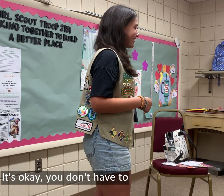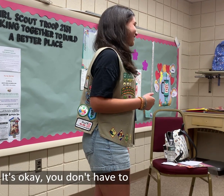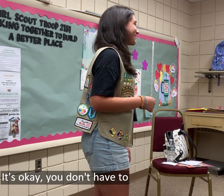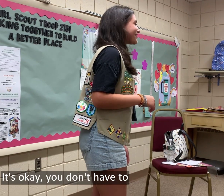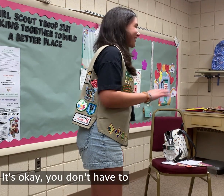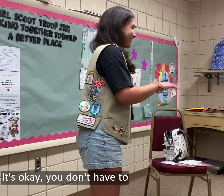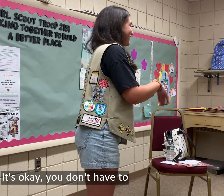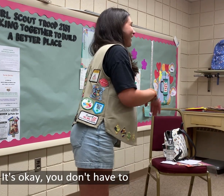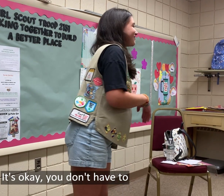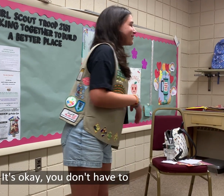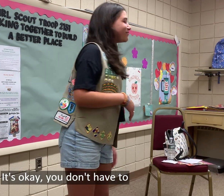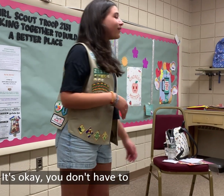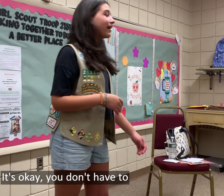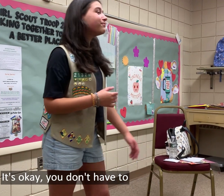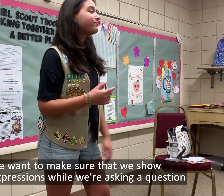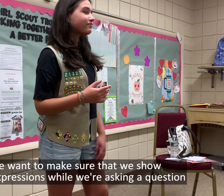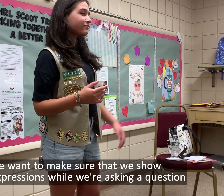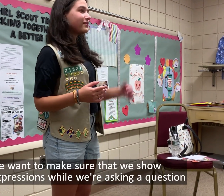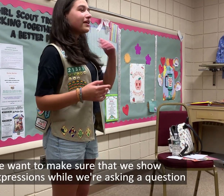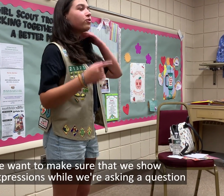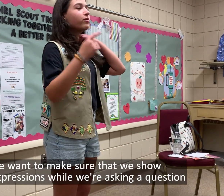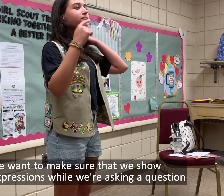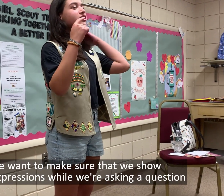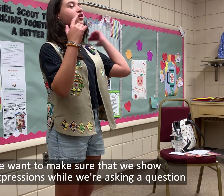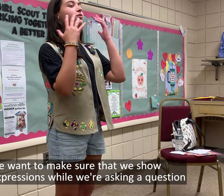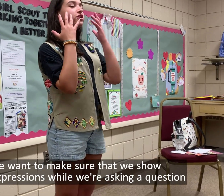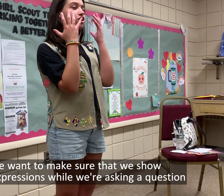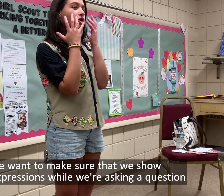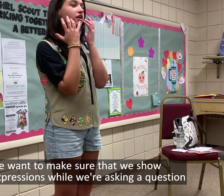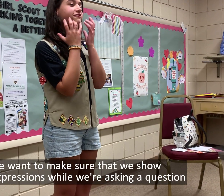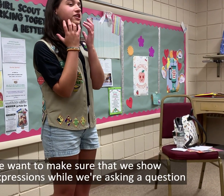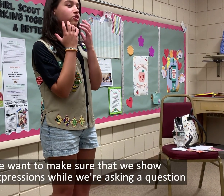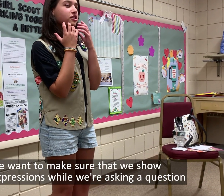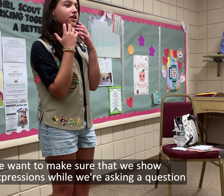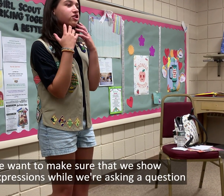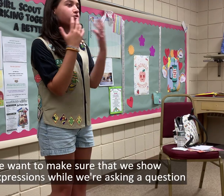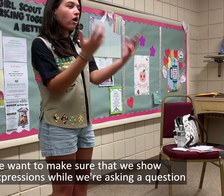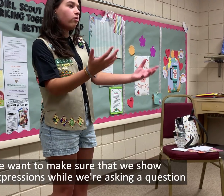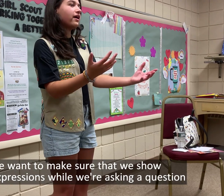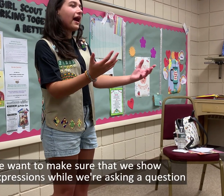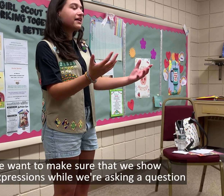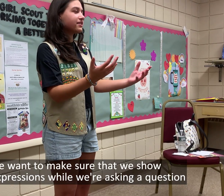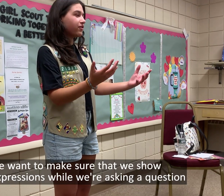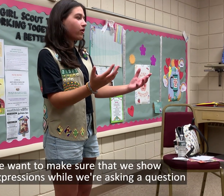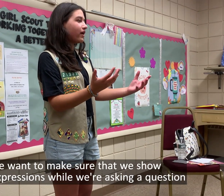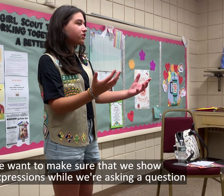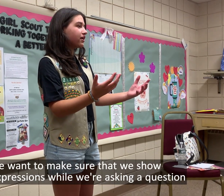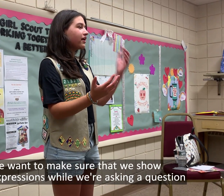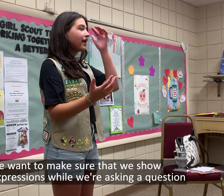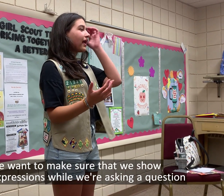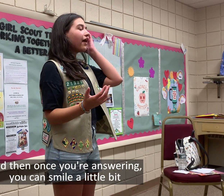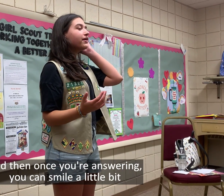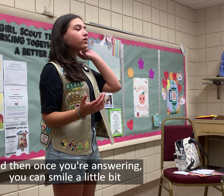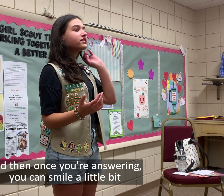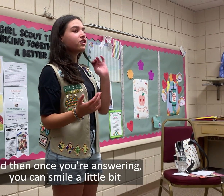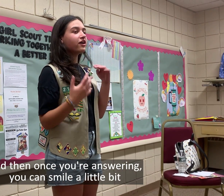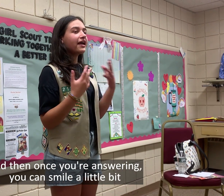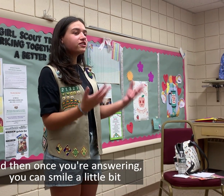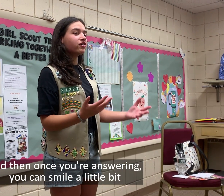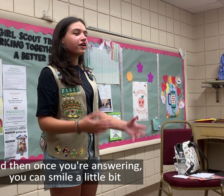It's okay, you don't have to, but we want to make sure that we show our facial expressions while we're asking the question. And then once you're answering, you